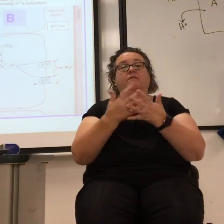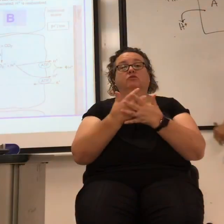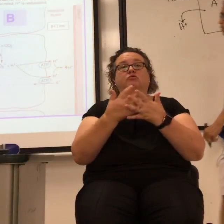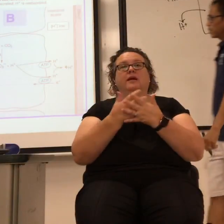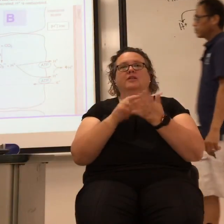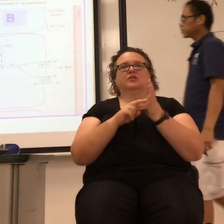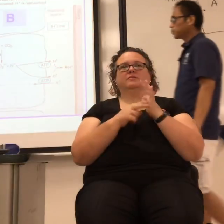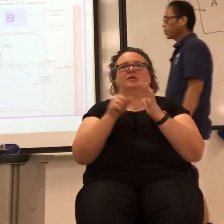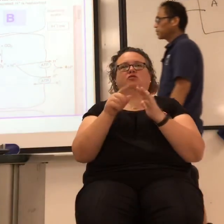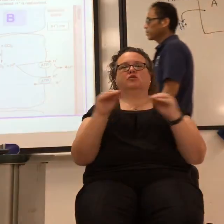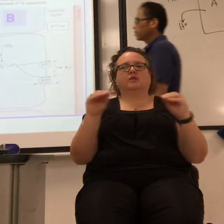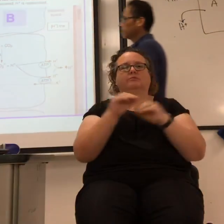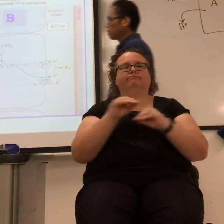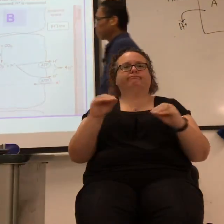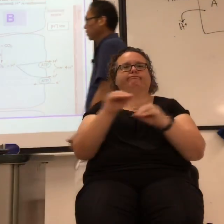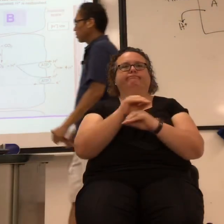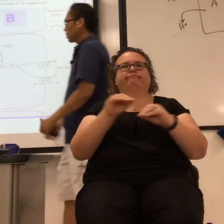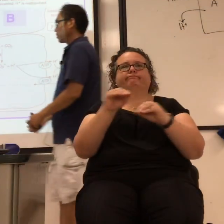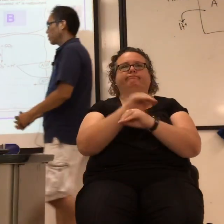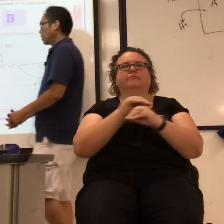furniture. You're just putting